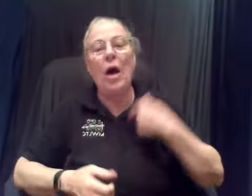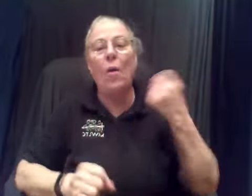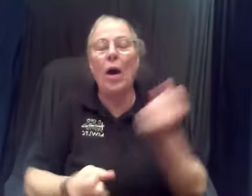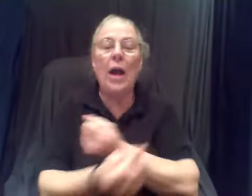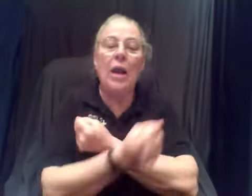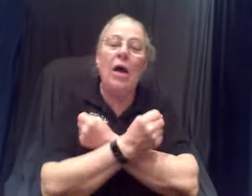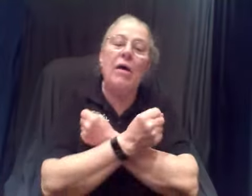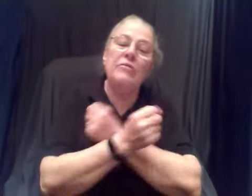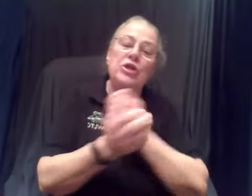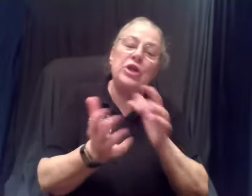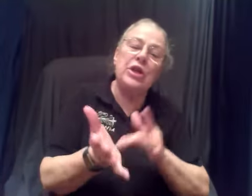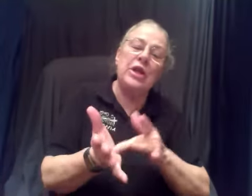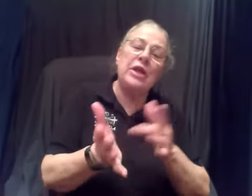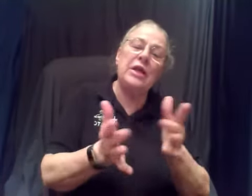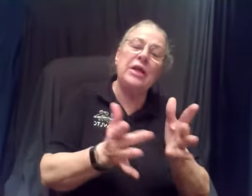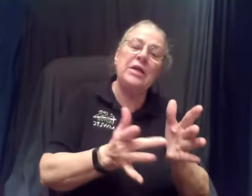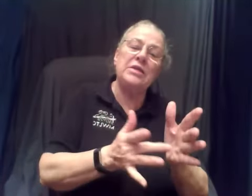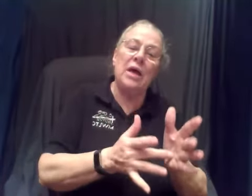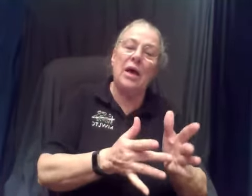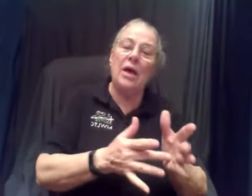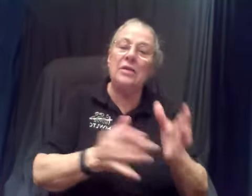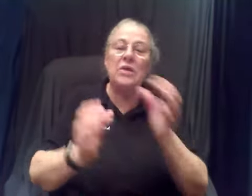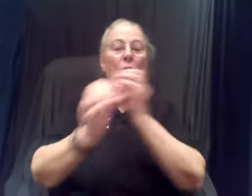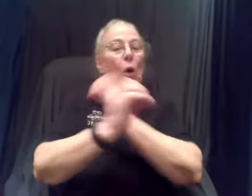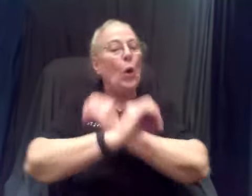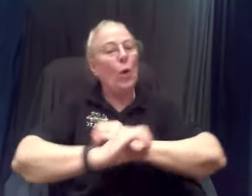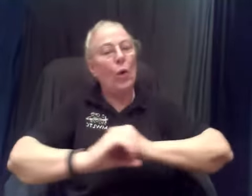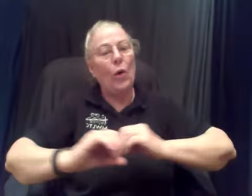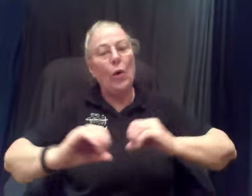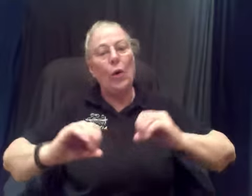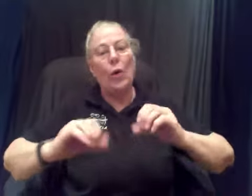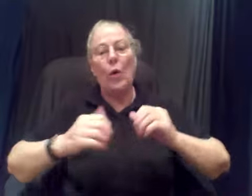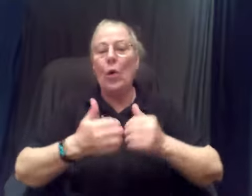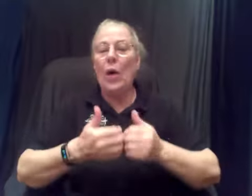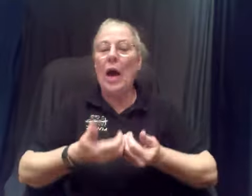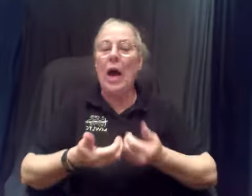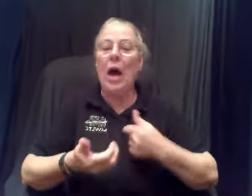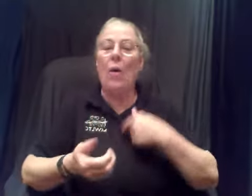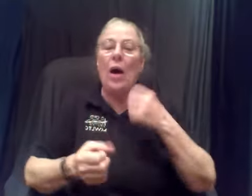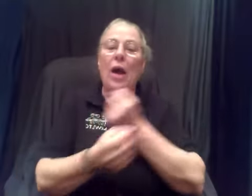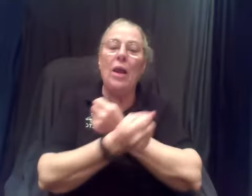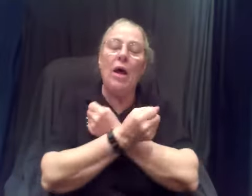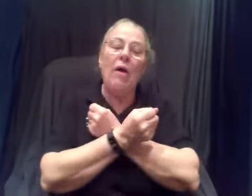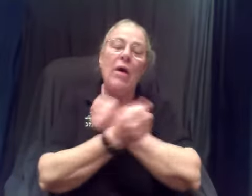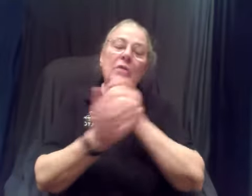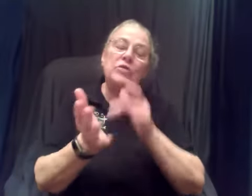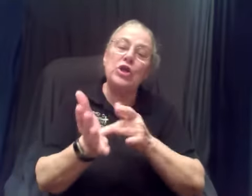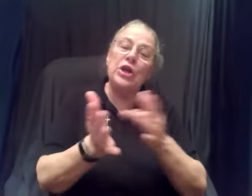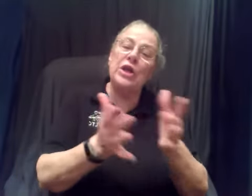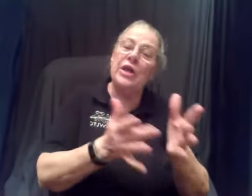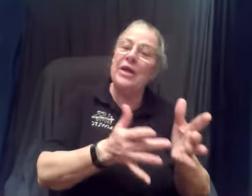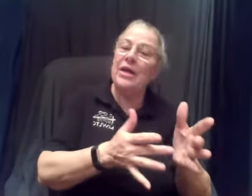I love Jesus. Oh, how I love Jesus.